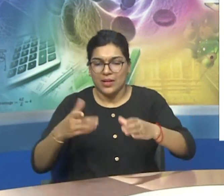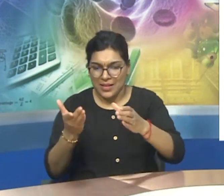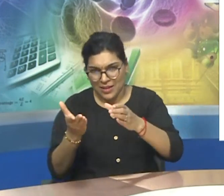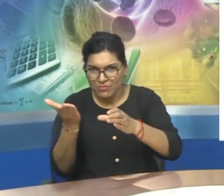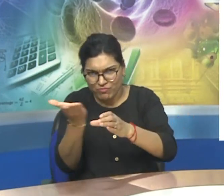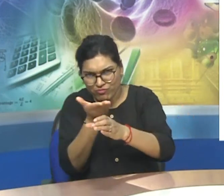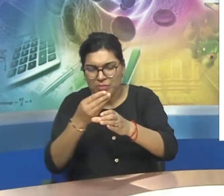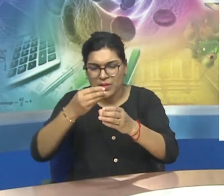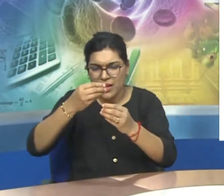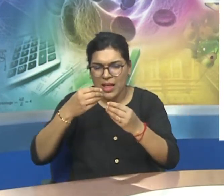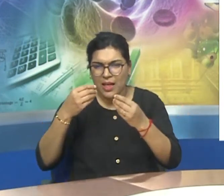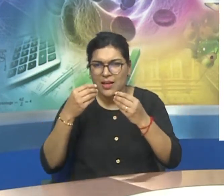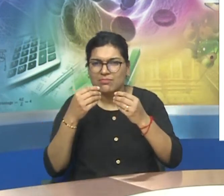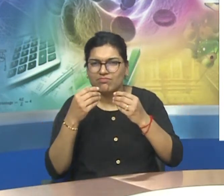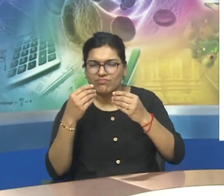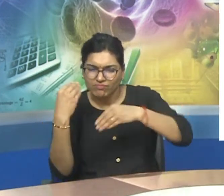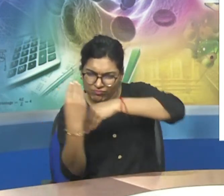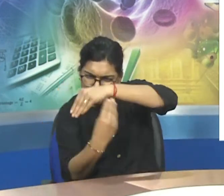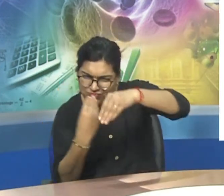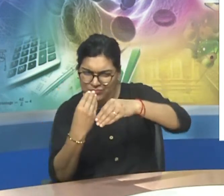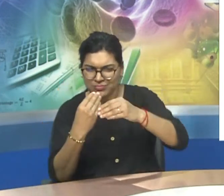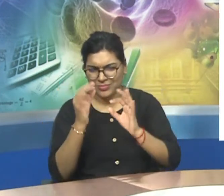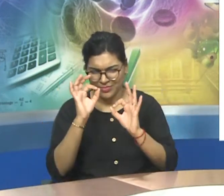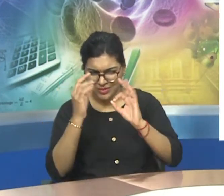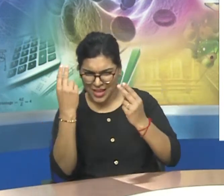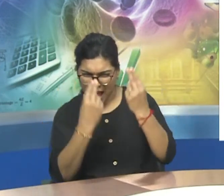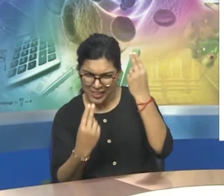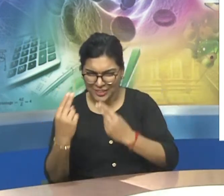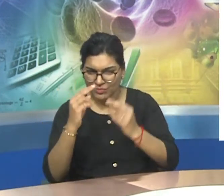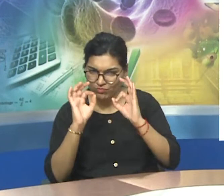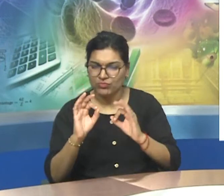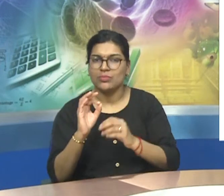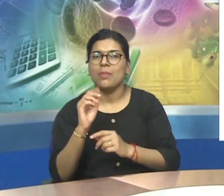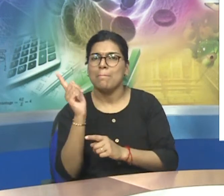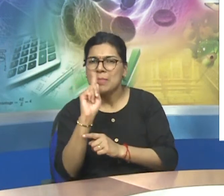in different other ways. For example, we can plant a